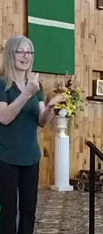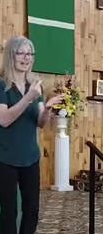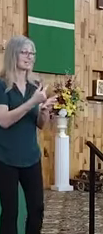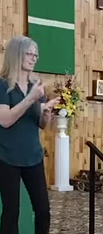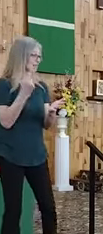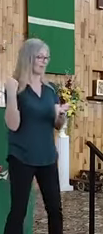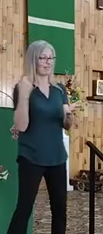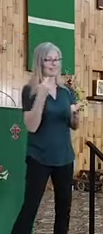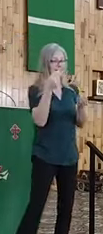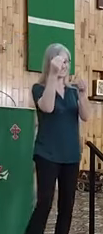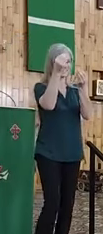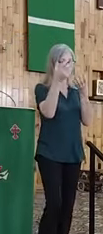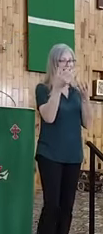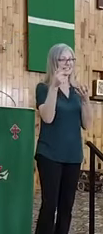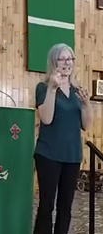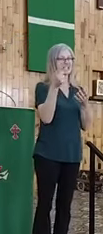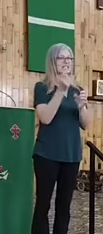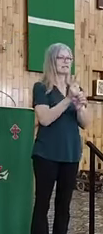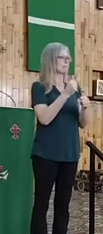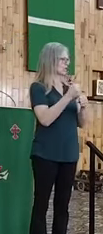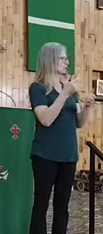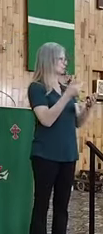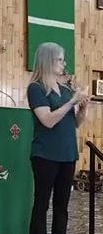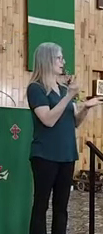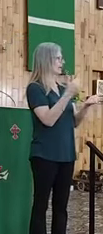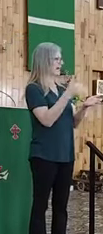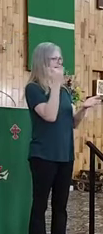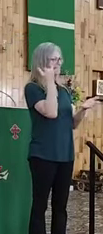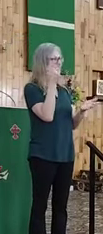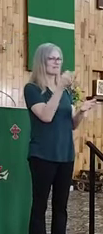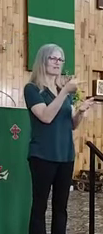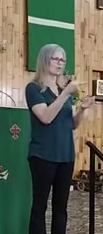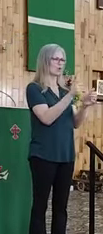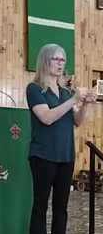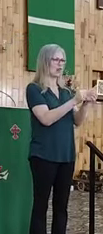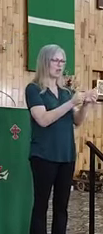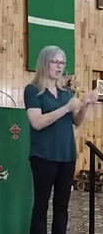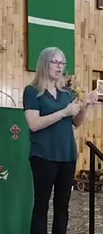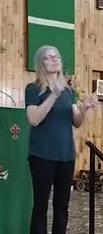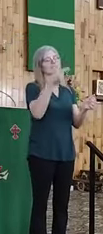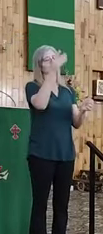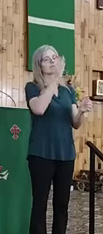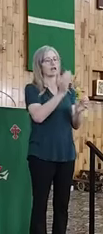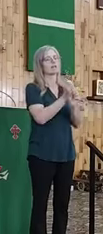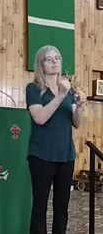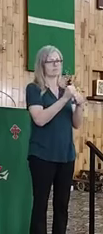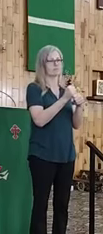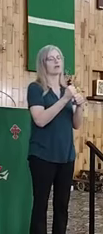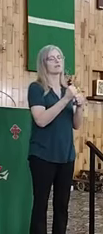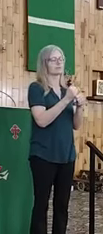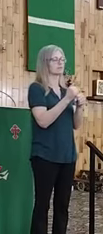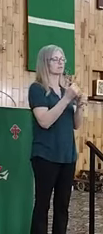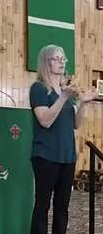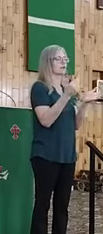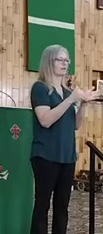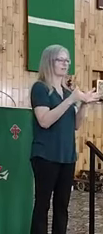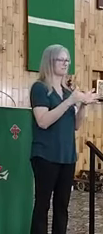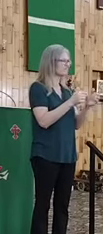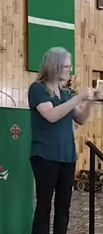he restores, and every time we fall short, he restores us. You see, what sin does, sin makes us fall